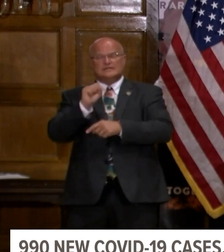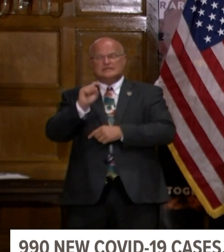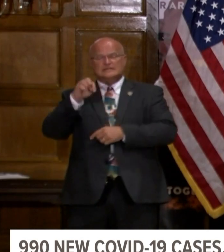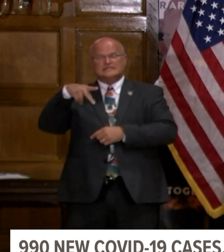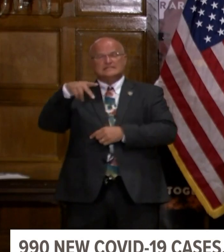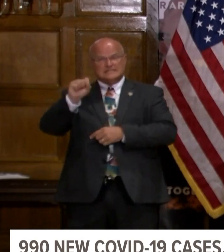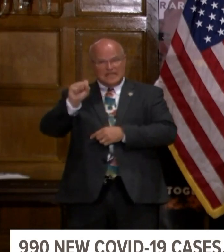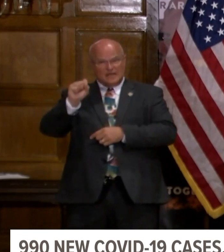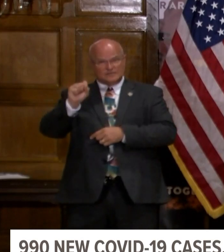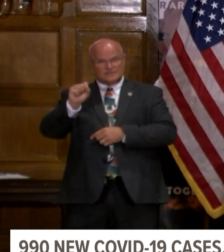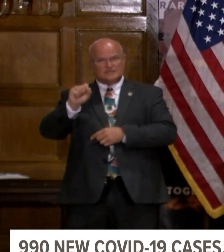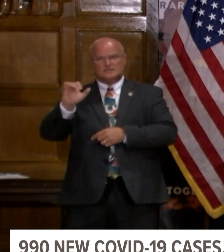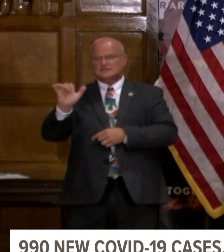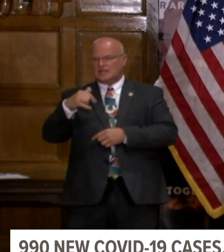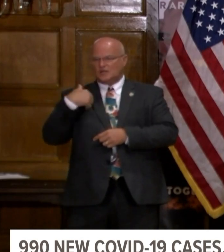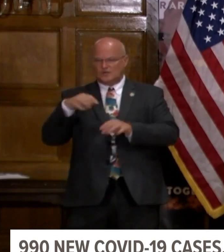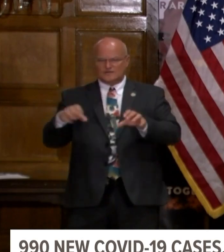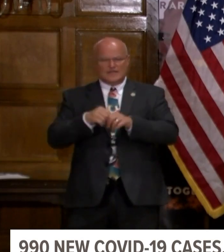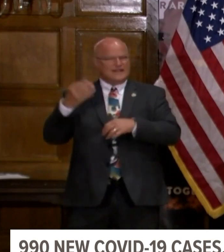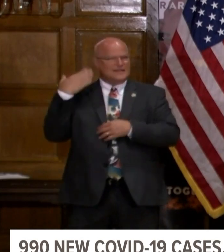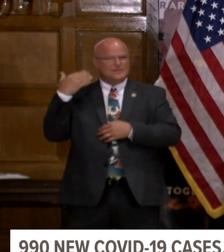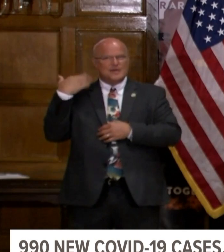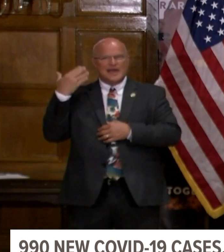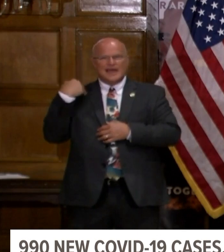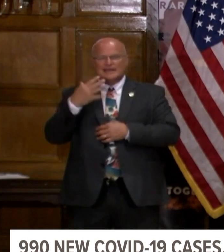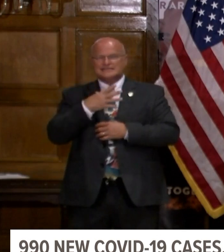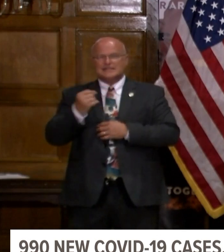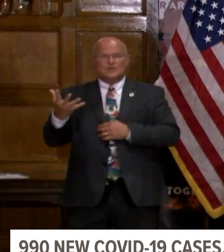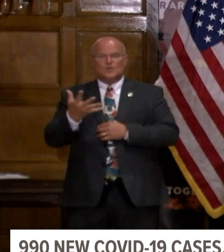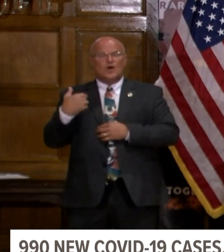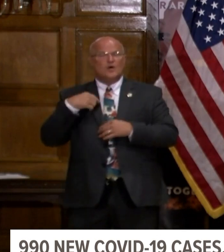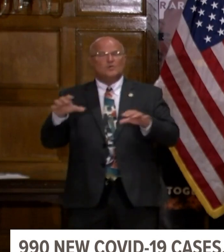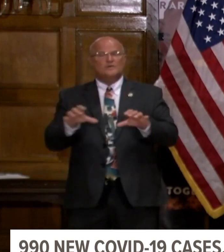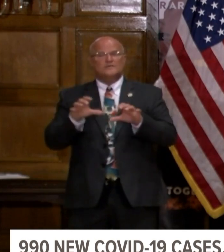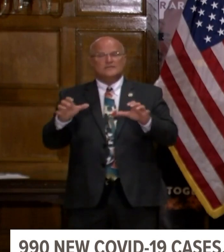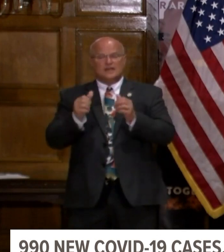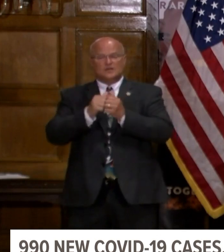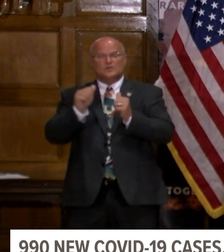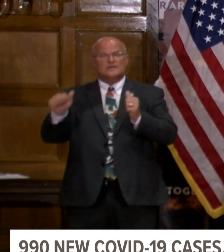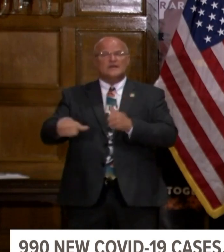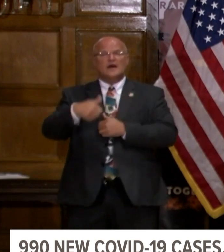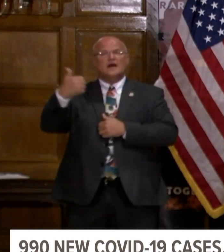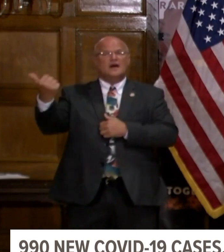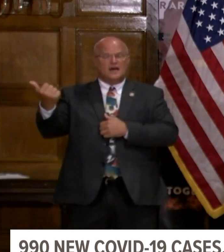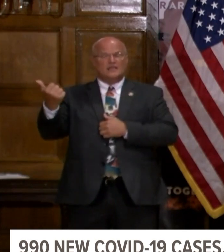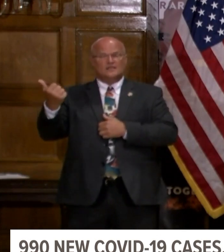steps, just like we have done in the past and what we've done in other